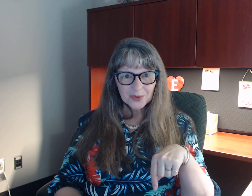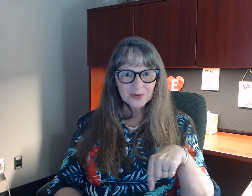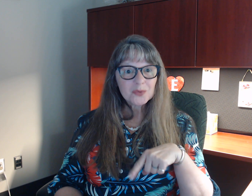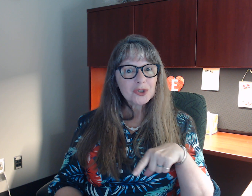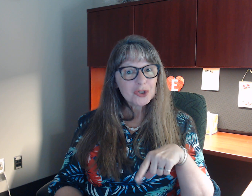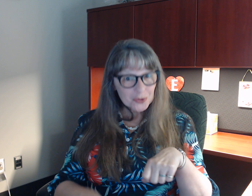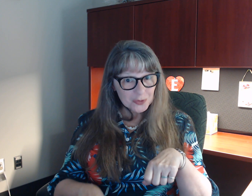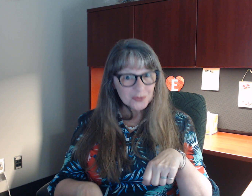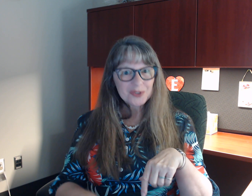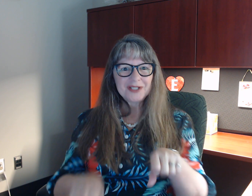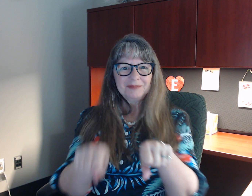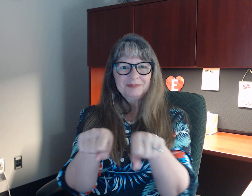was shoes.